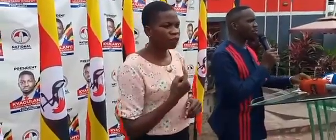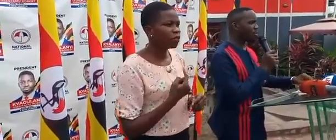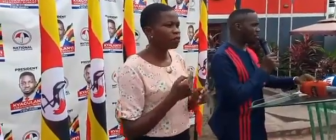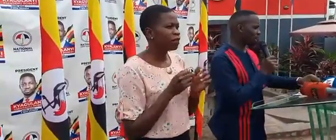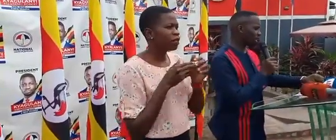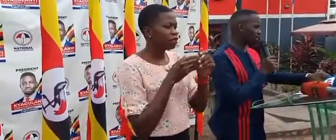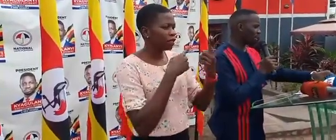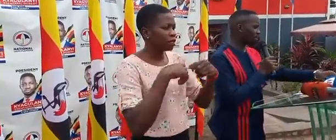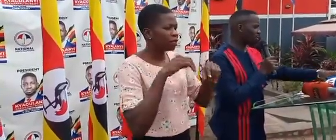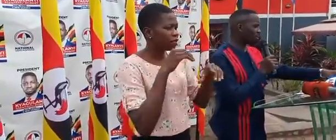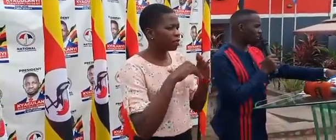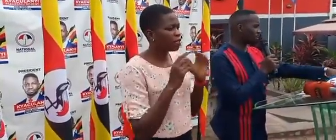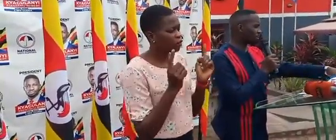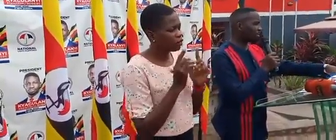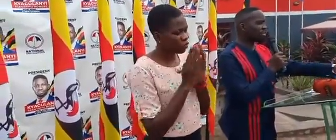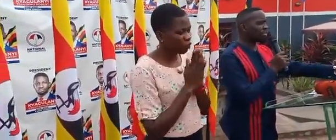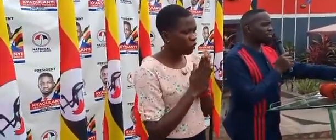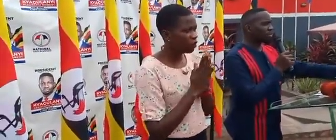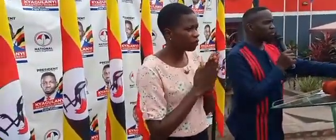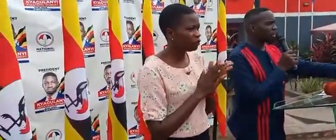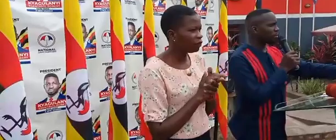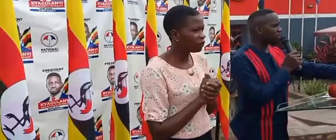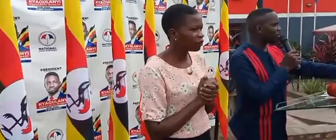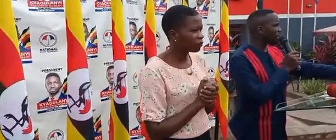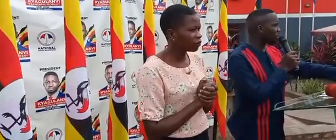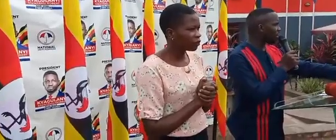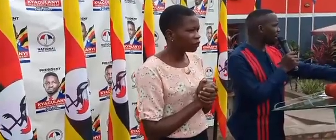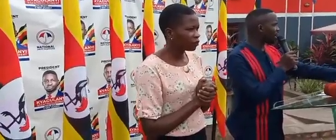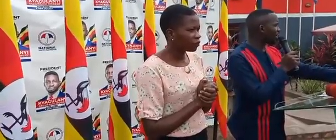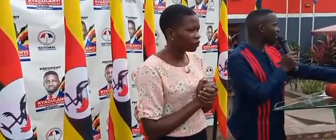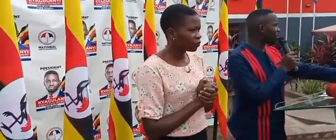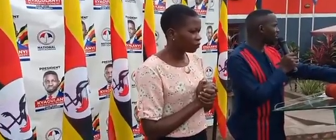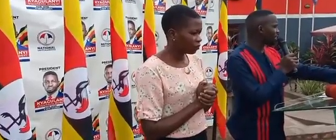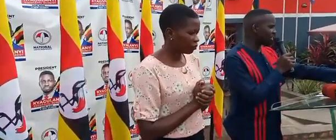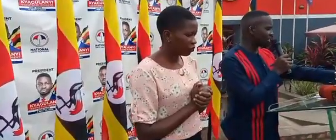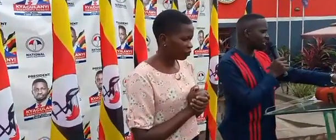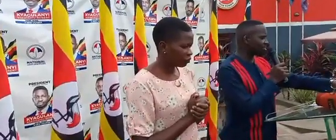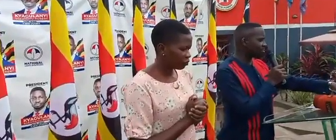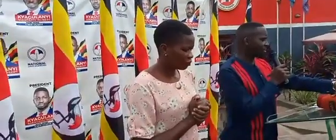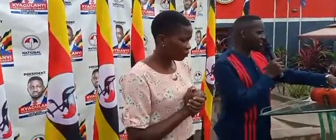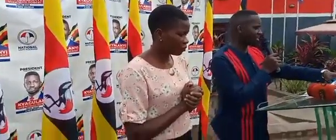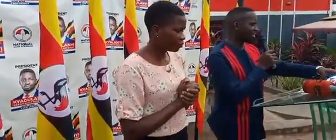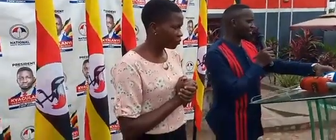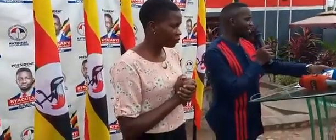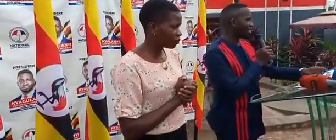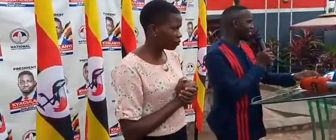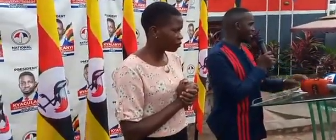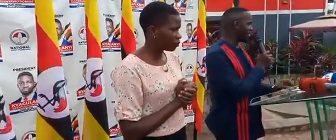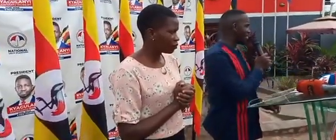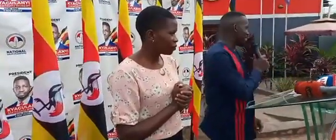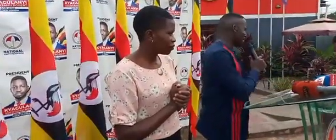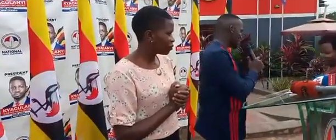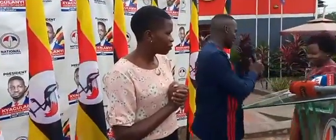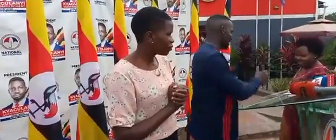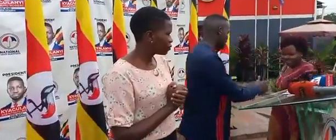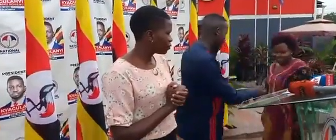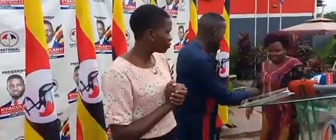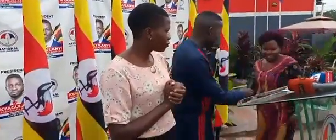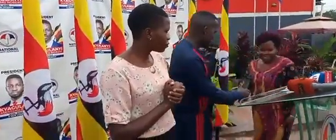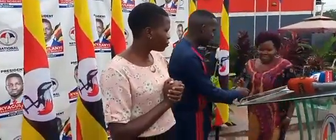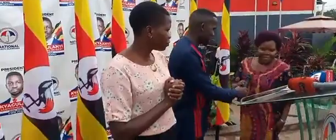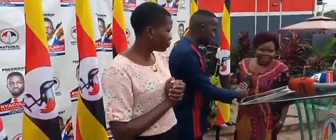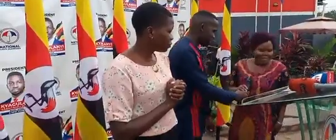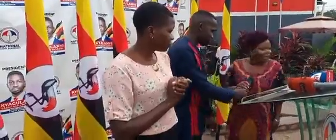Make sure Honorable Ruta leads us, because sometimes people come here and instead of singing, they are talking.